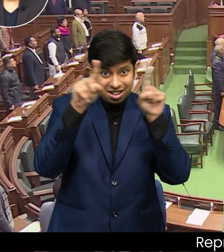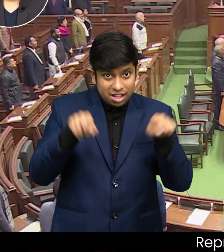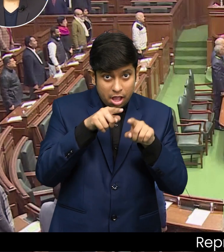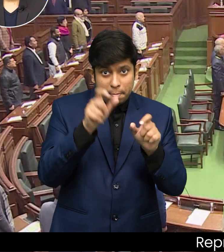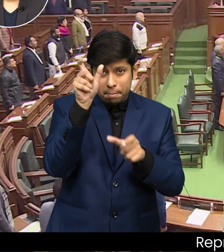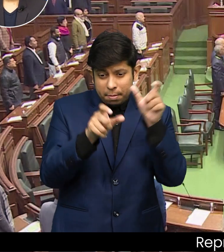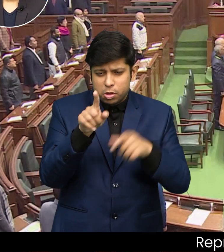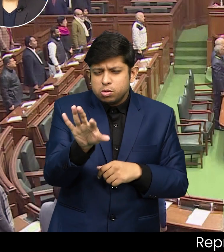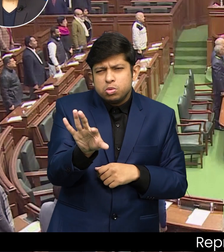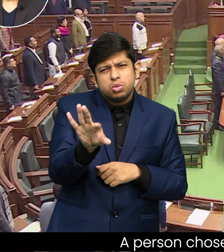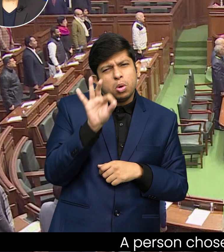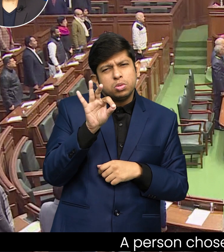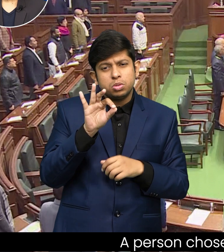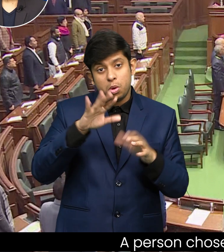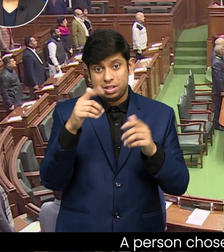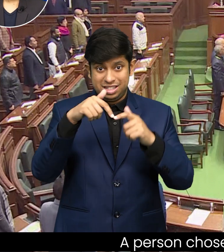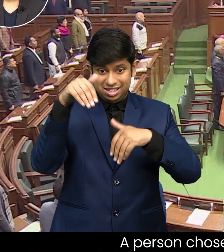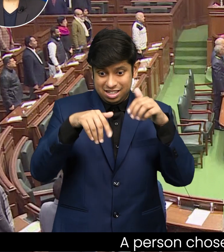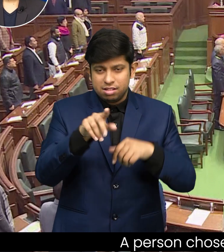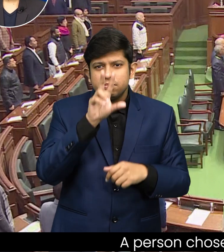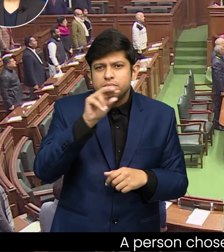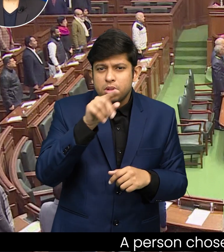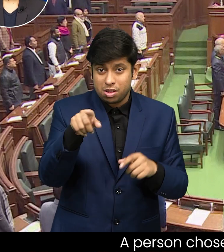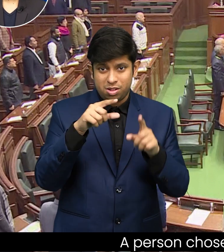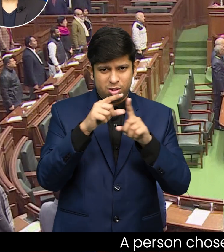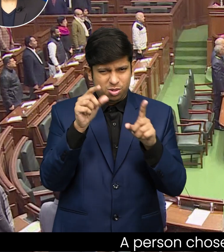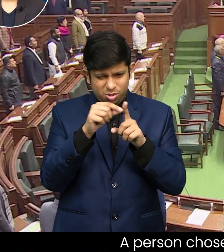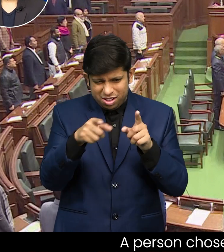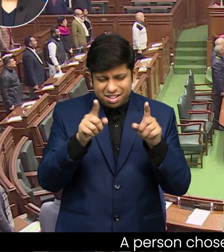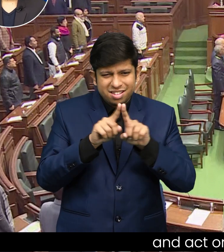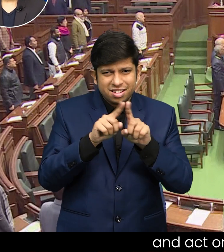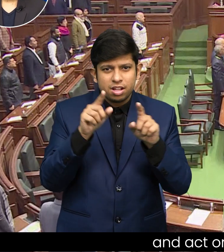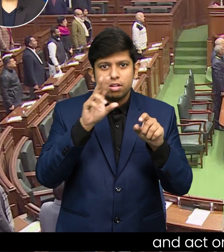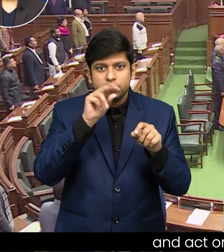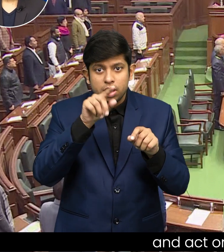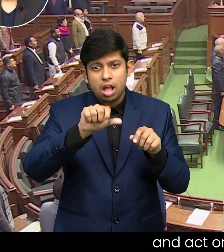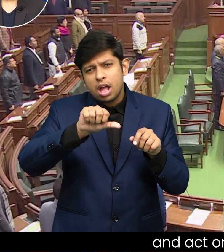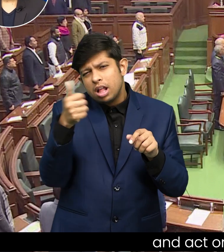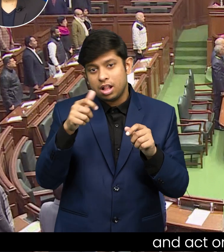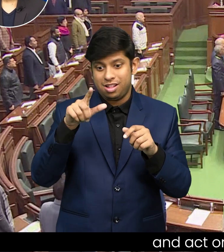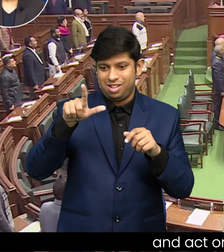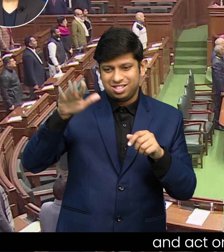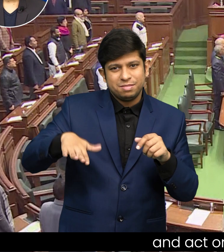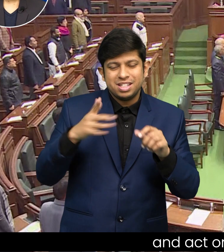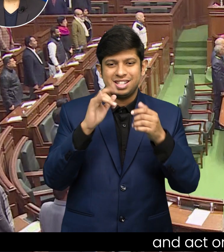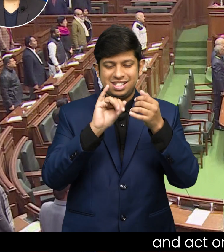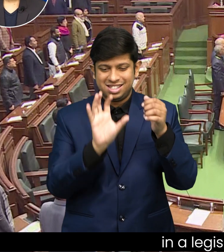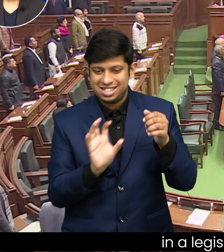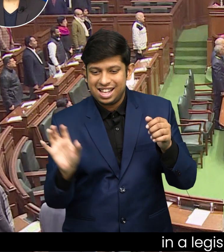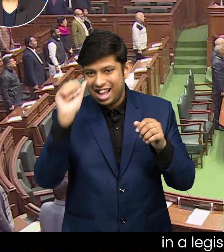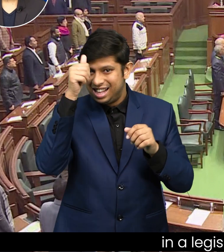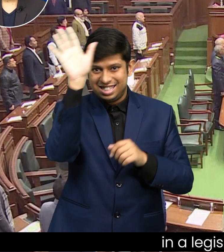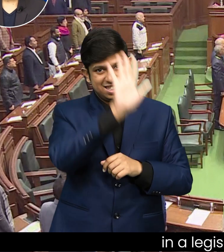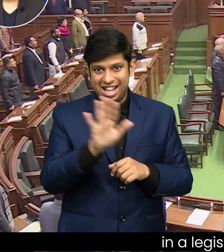Representative. A person chosen or elected to speak and act on behalf of others